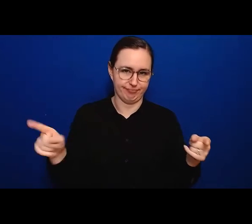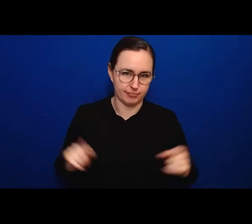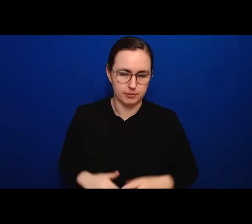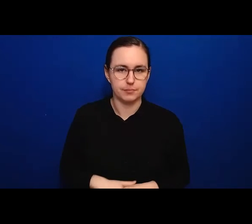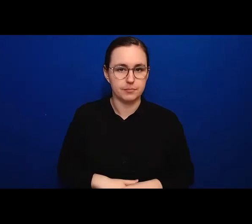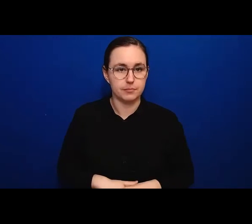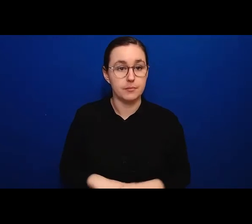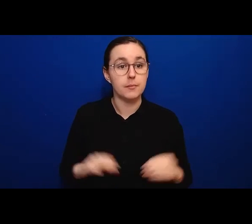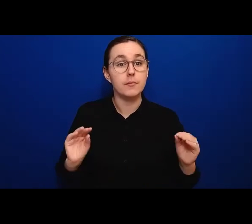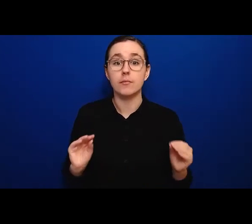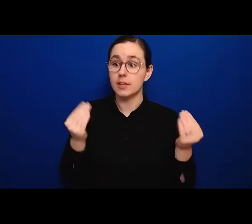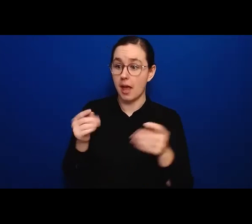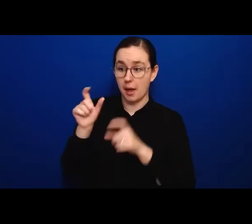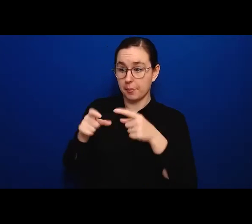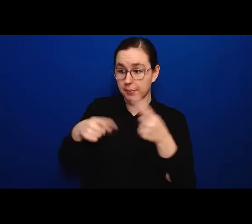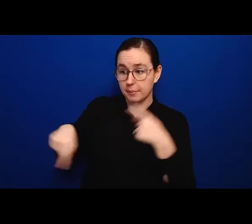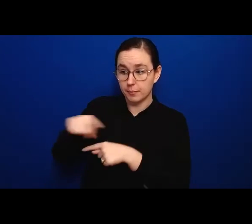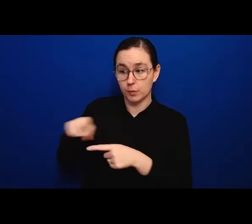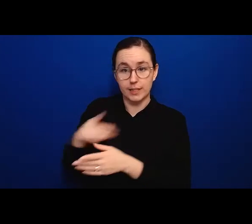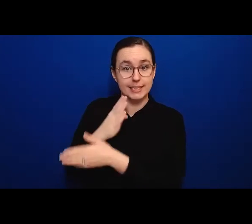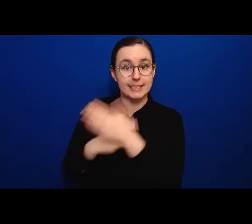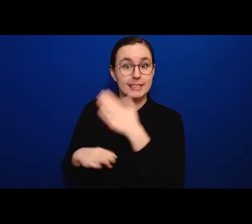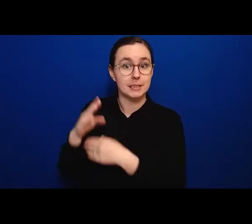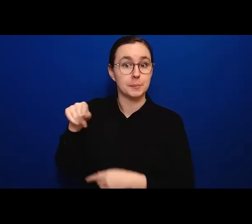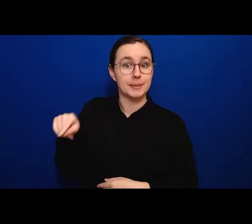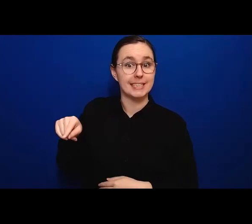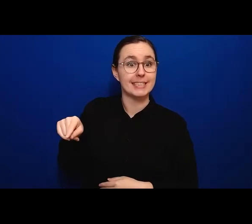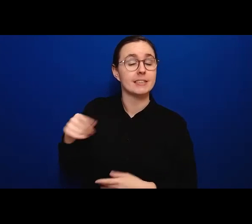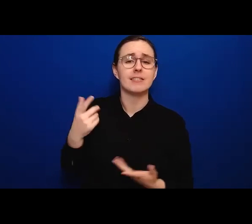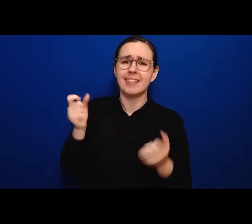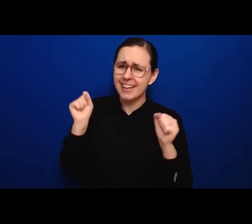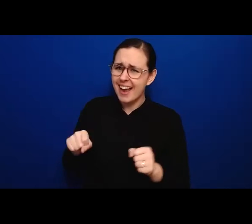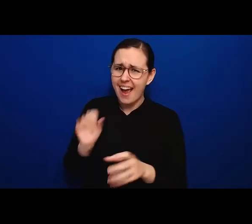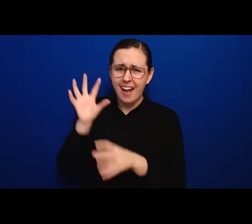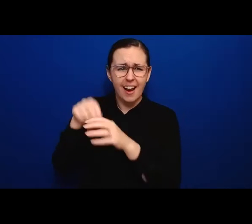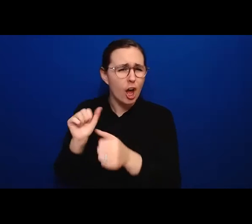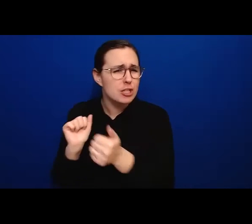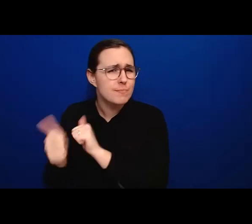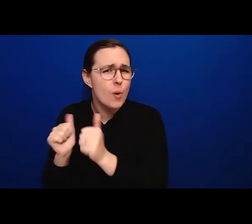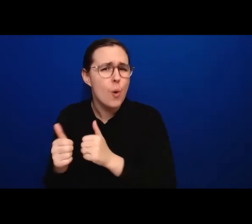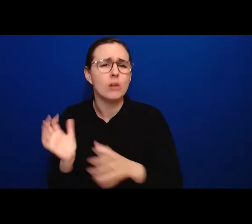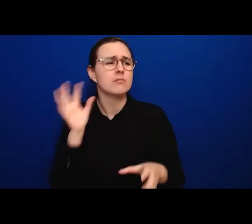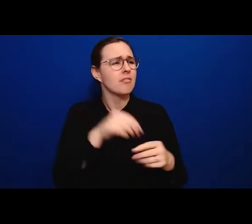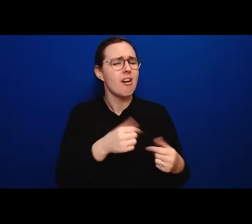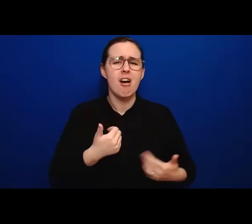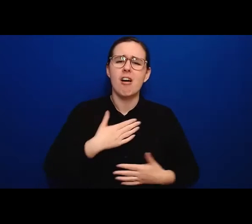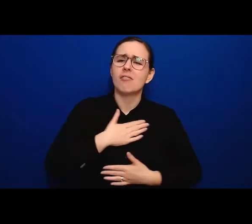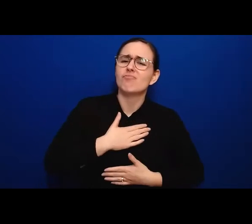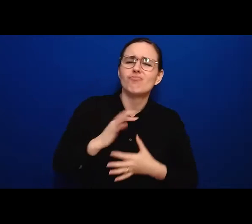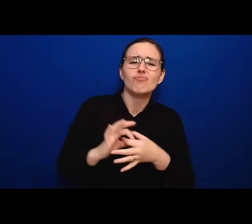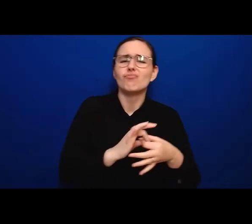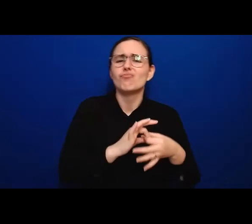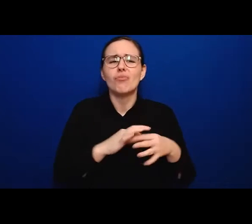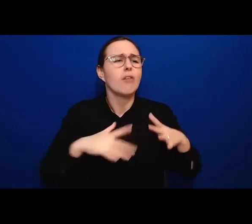we also participate here, as do people with other ages. So recreation and